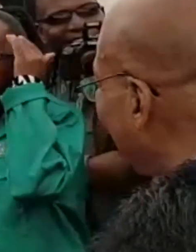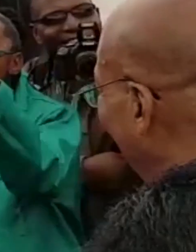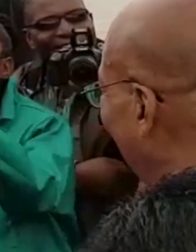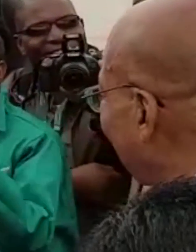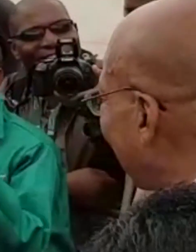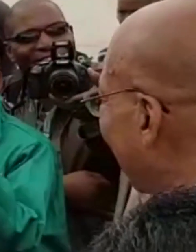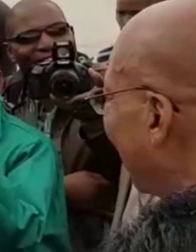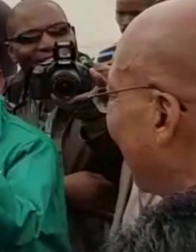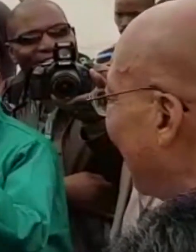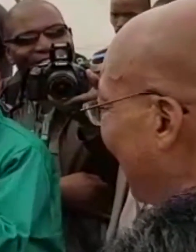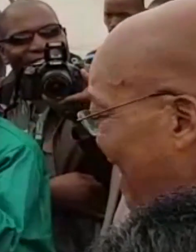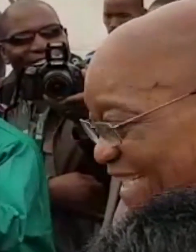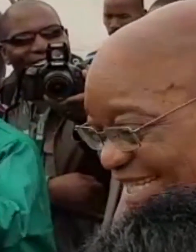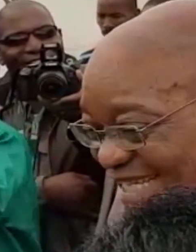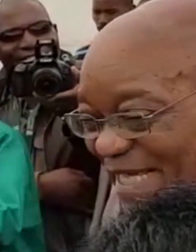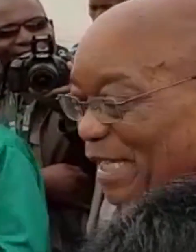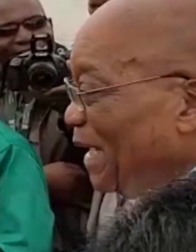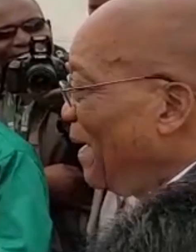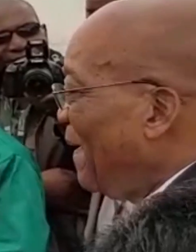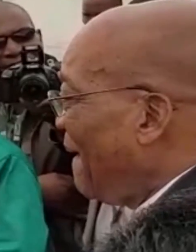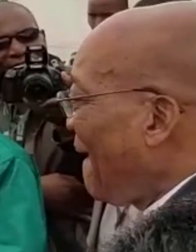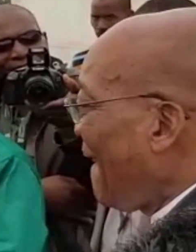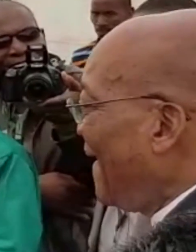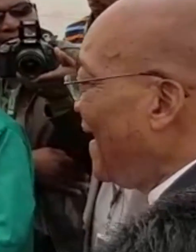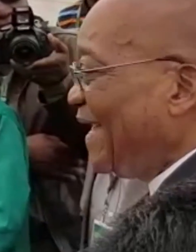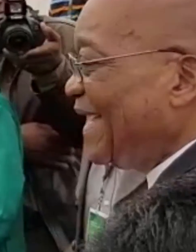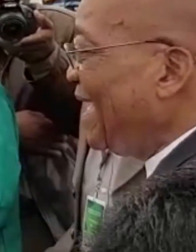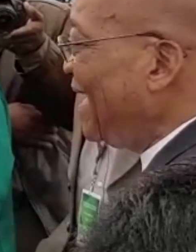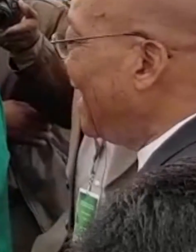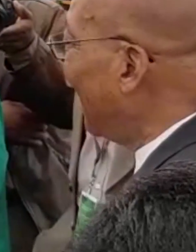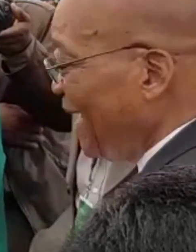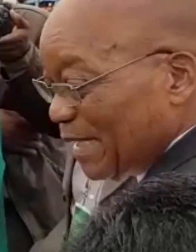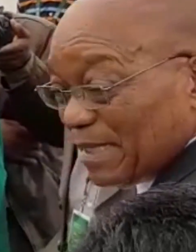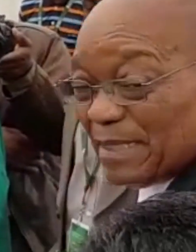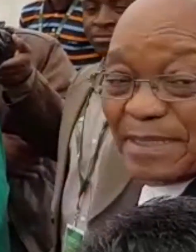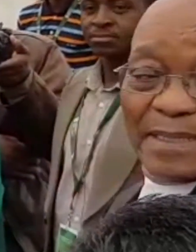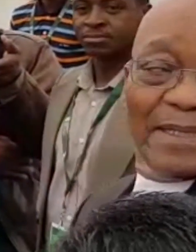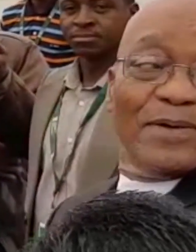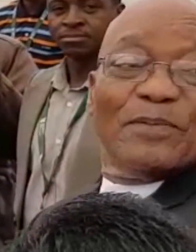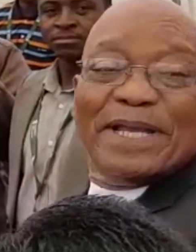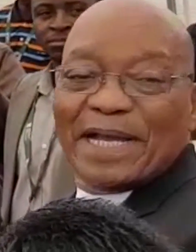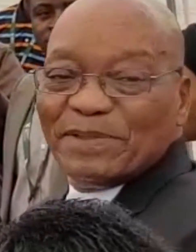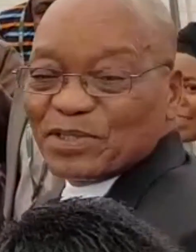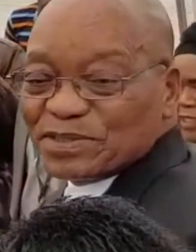being resolved. Because in the majority of cases, that becomes a problem.